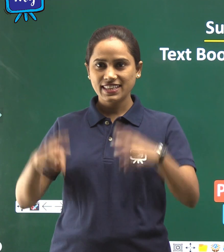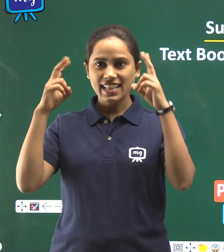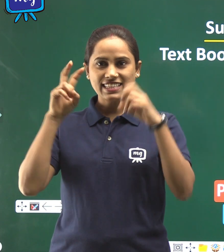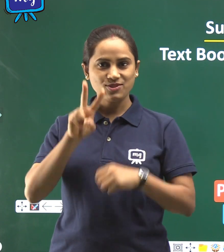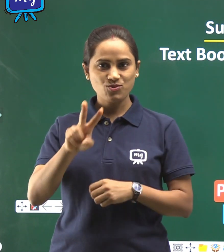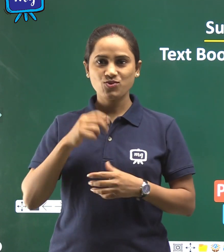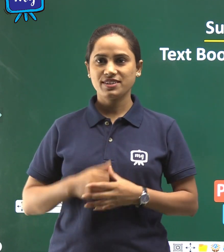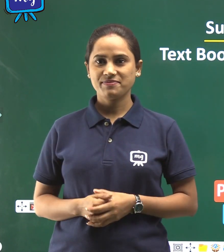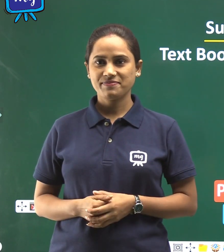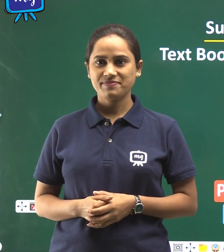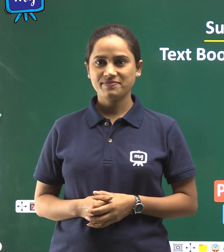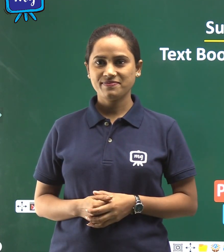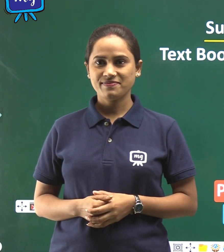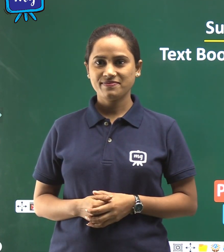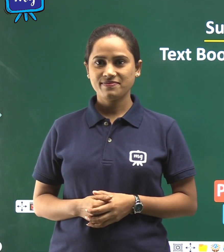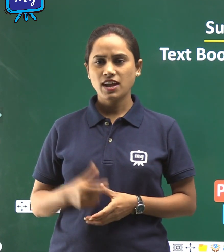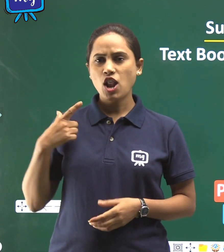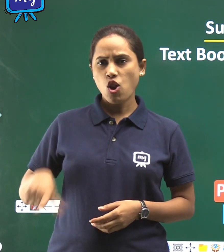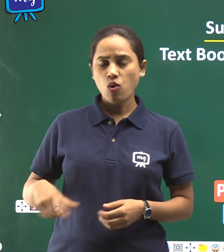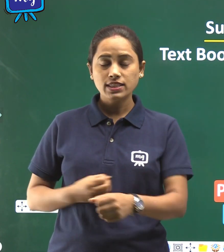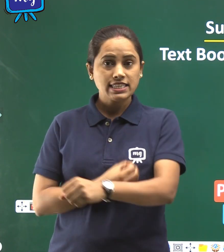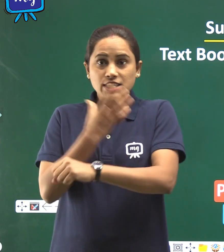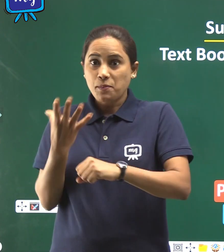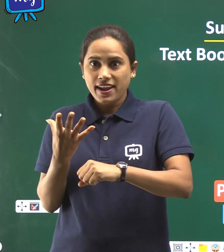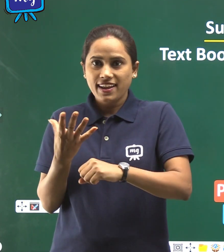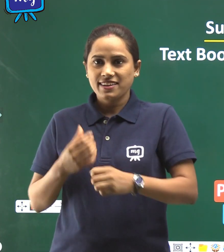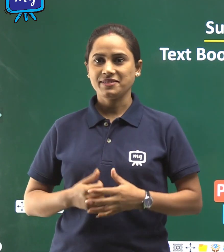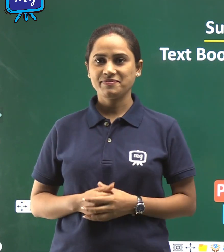lesson 2, Lost Spring,